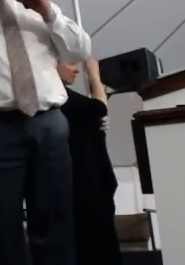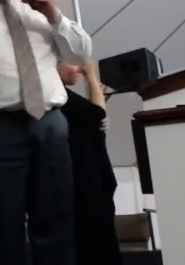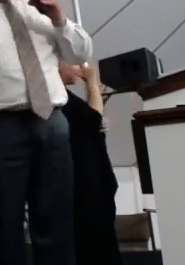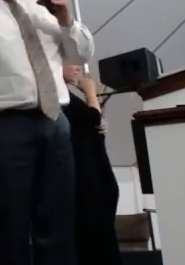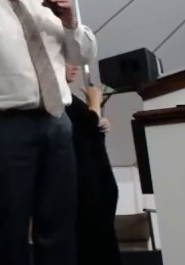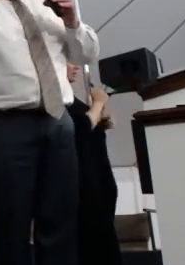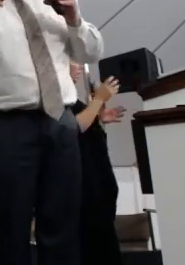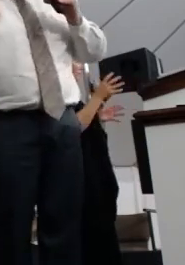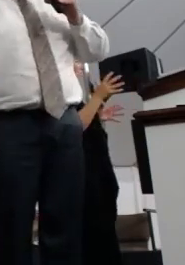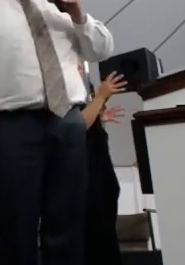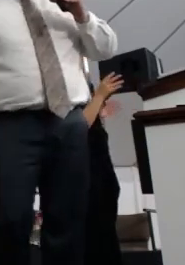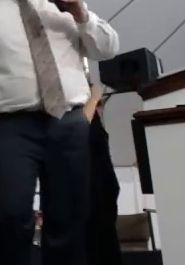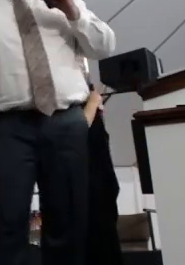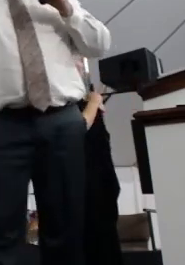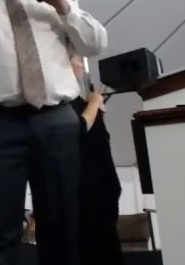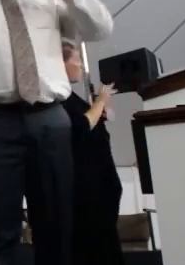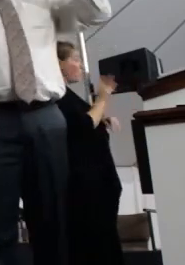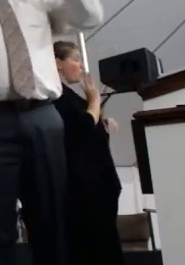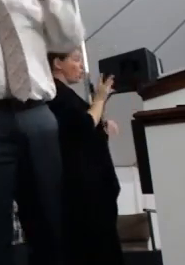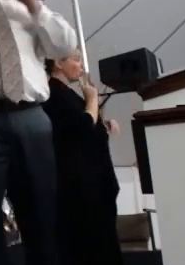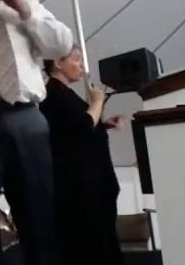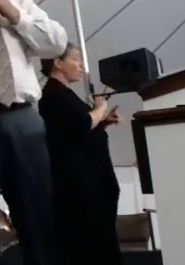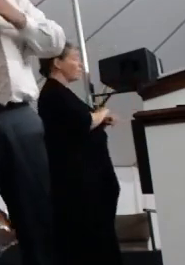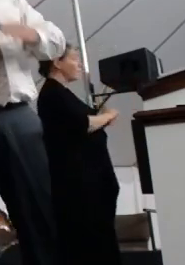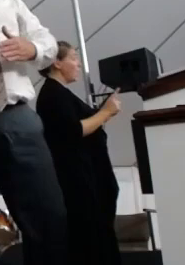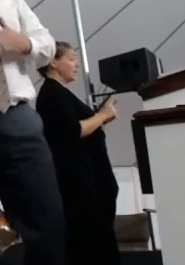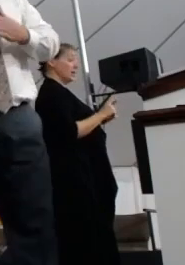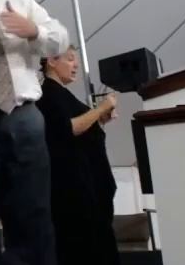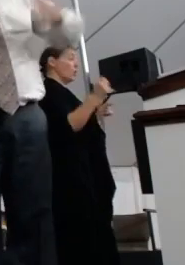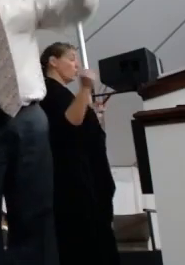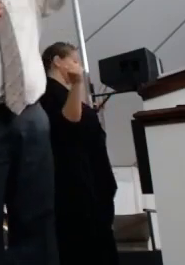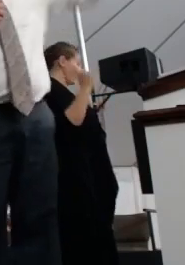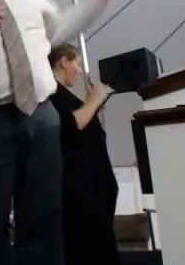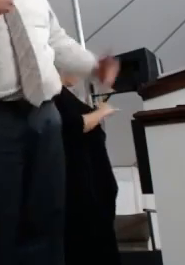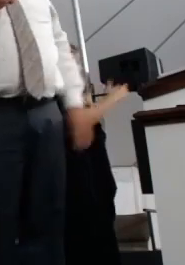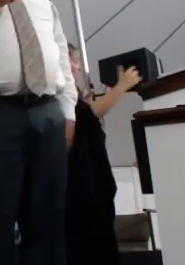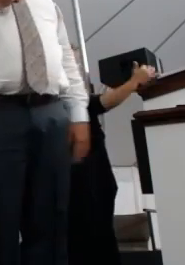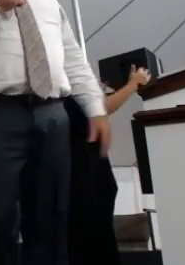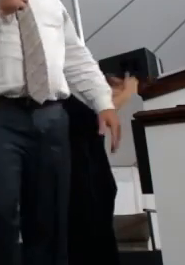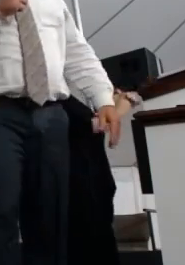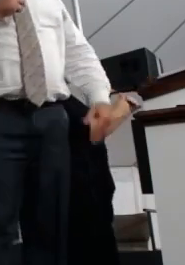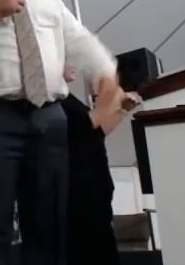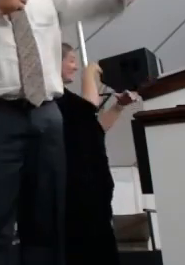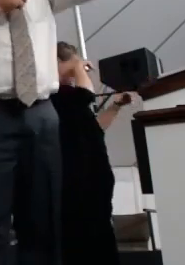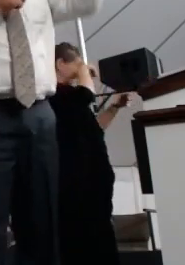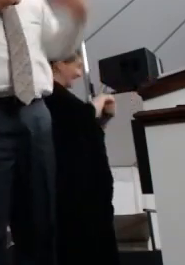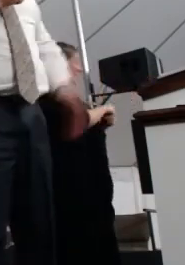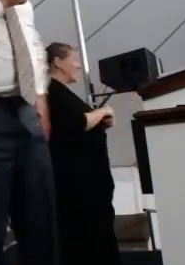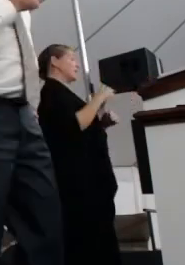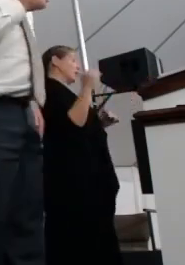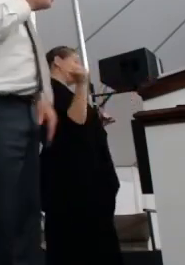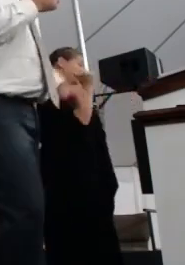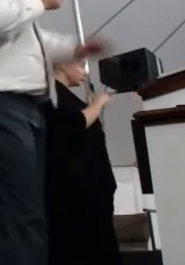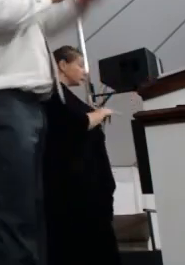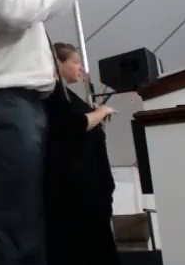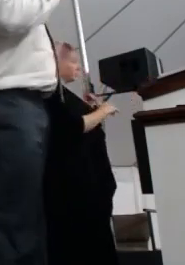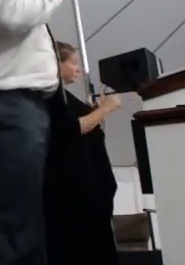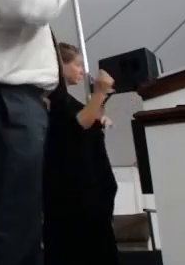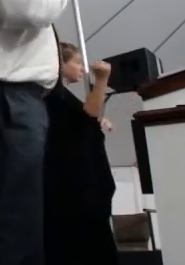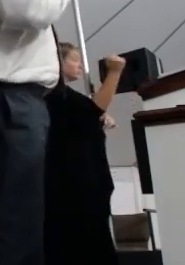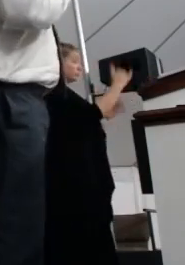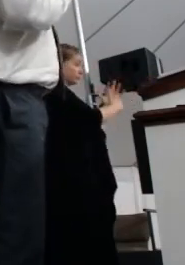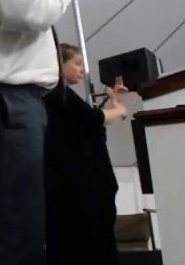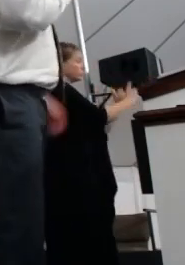put water out. It takes water in, but it has nothing going out. And if all you do is take in and you don't put